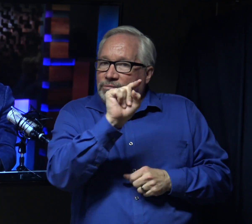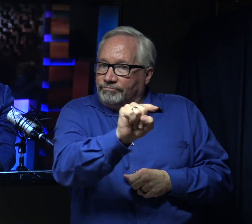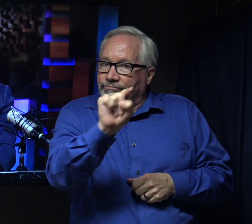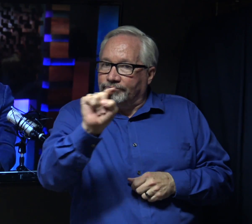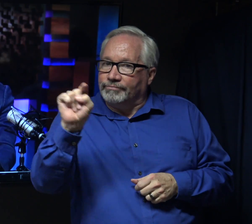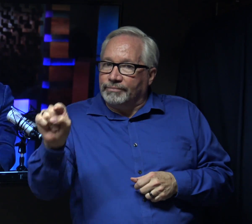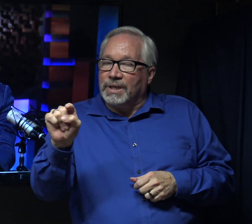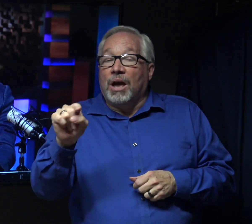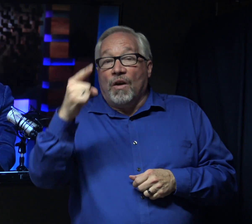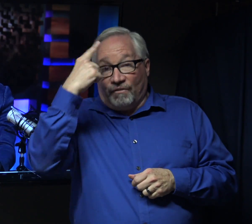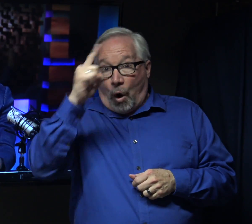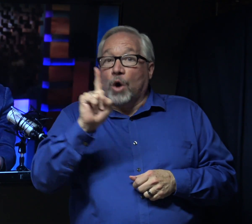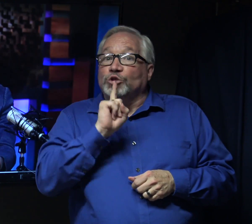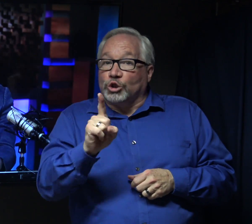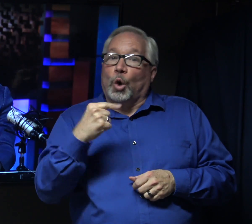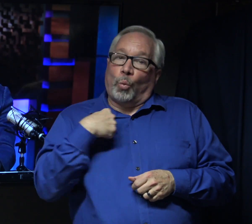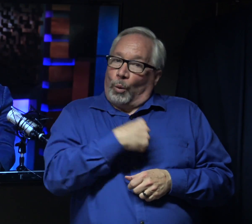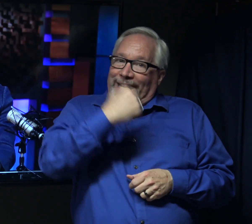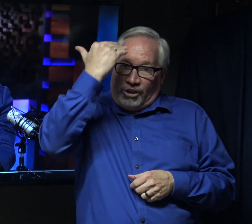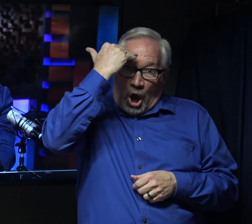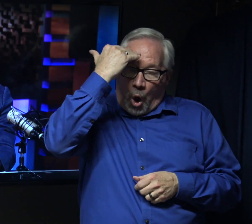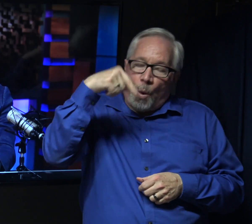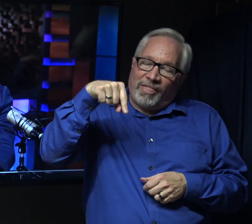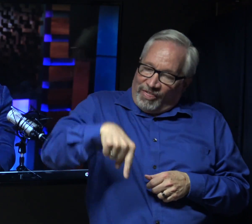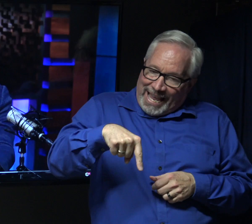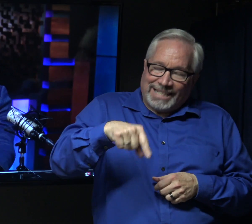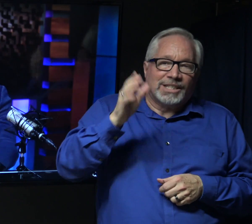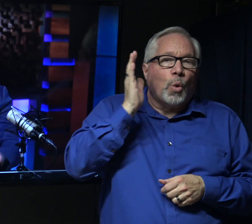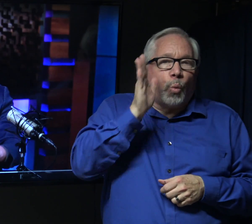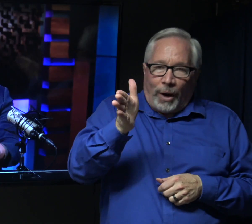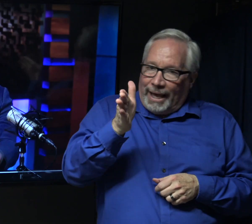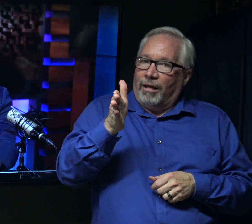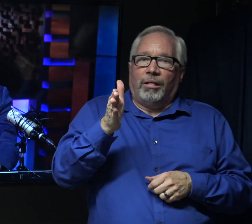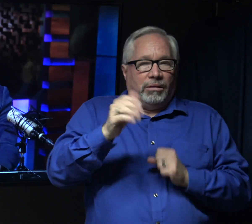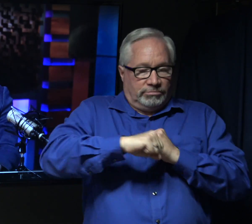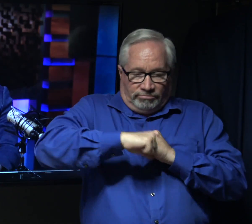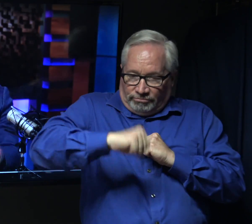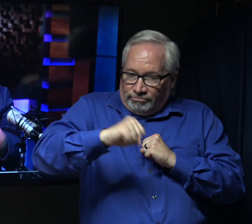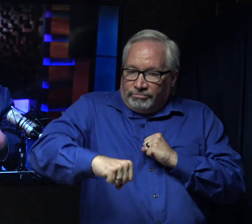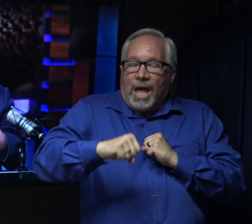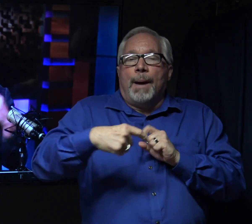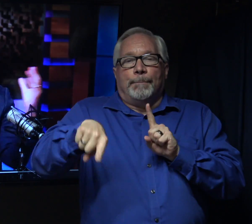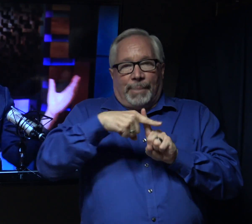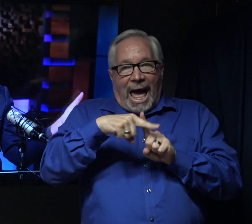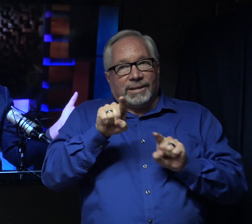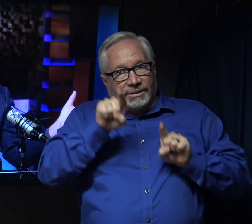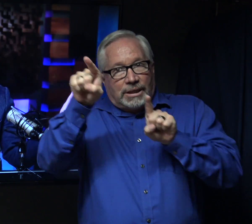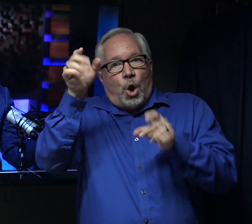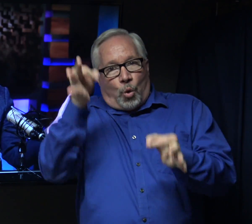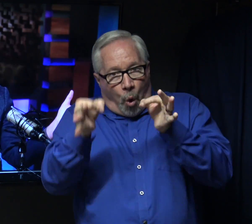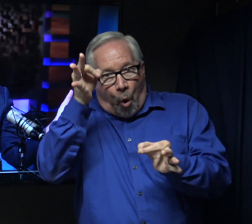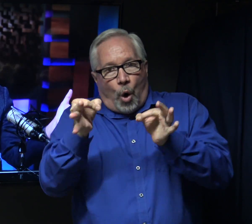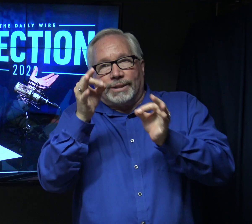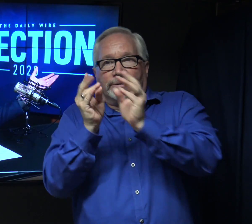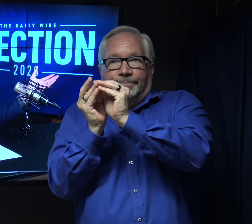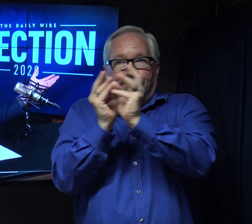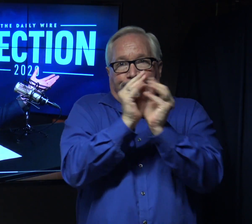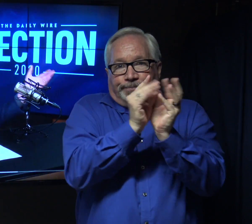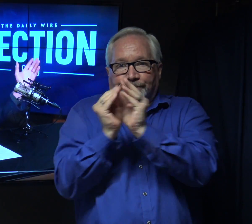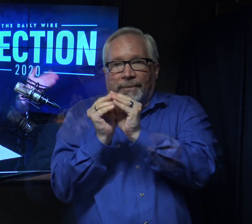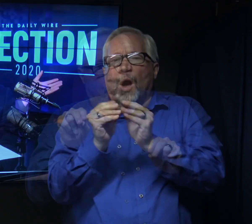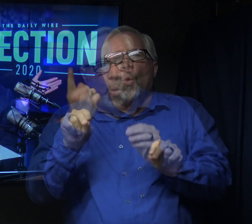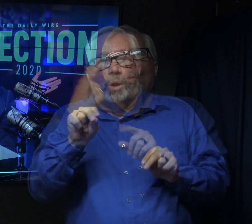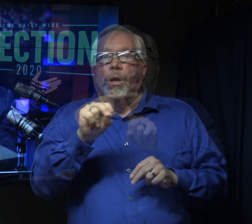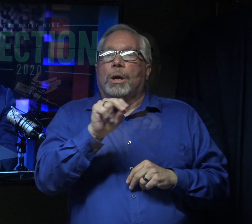we are guaranteed here is that this will be litigated. You know, just personally, I was asked in an interview about a month